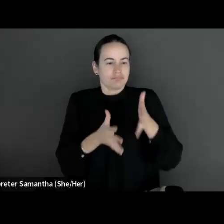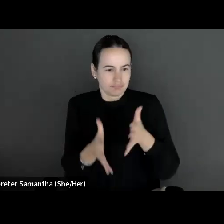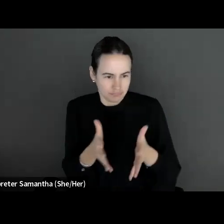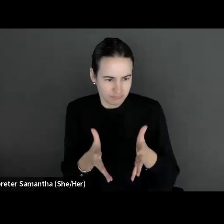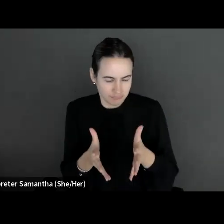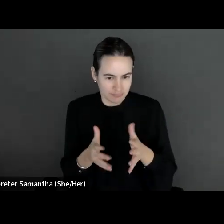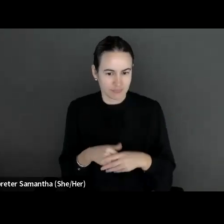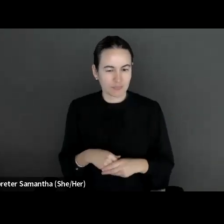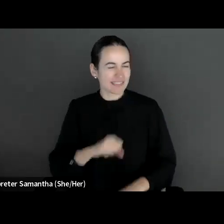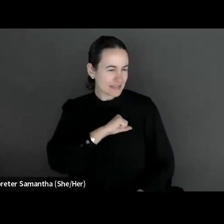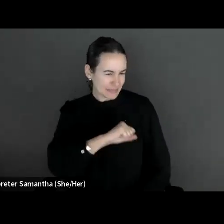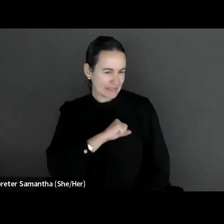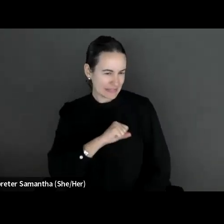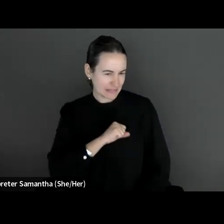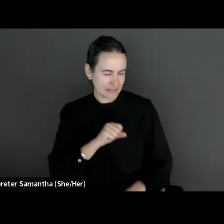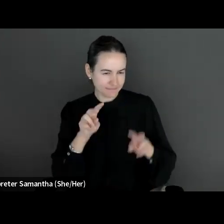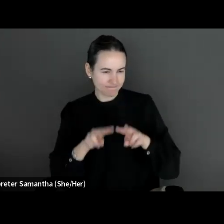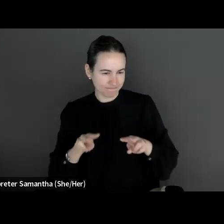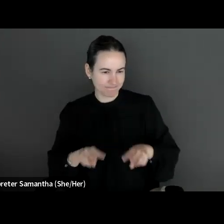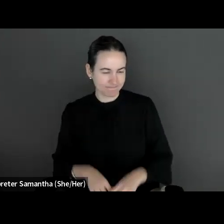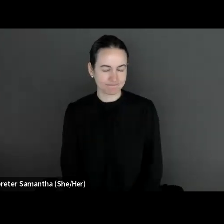speed fluency.